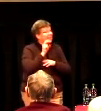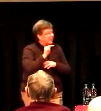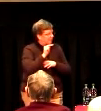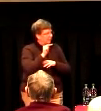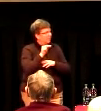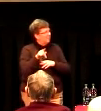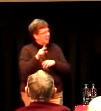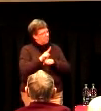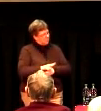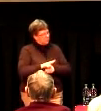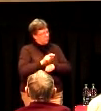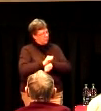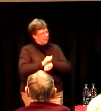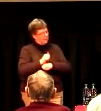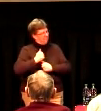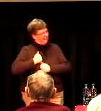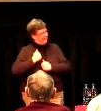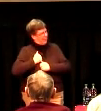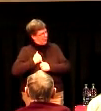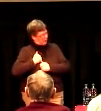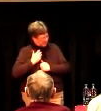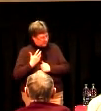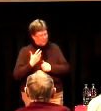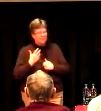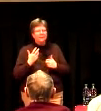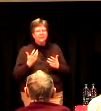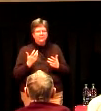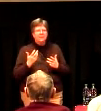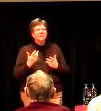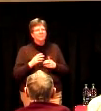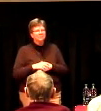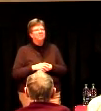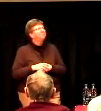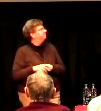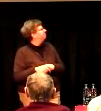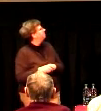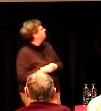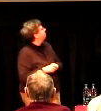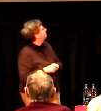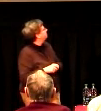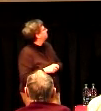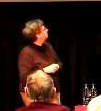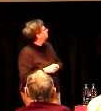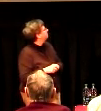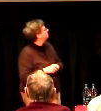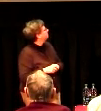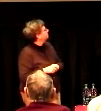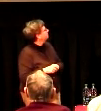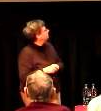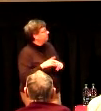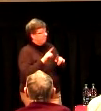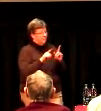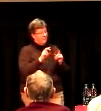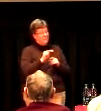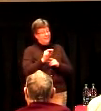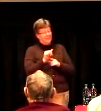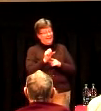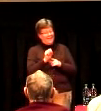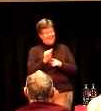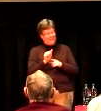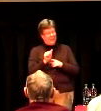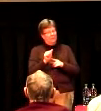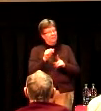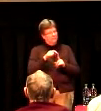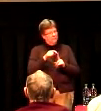might mention going on as well to try to militarize space. But NASA was supposed to be